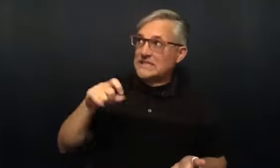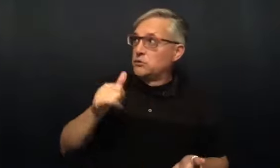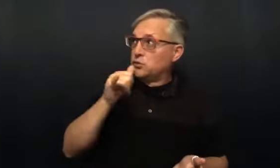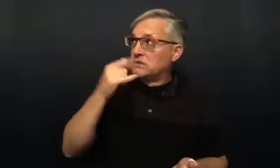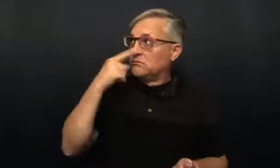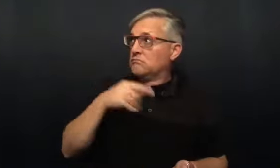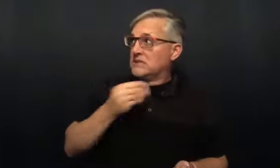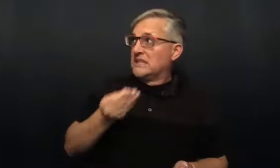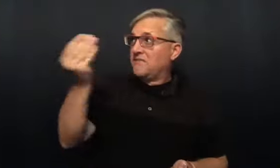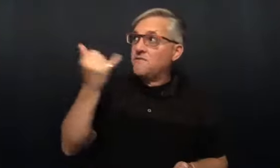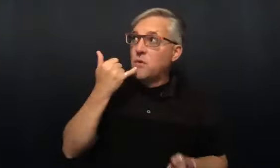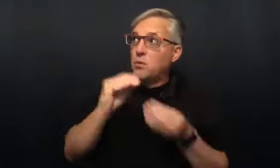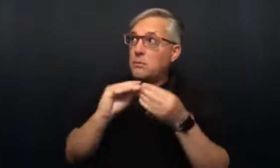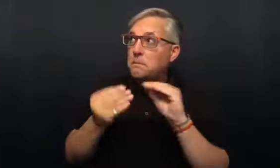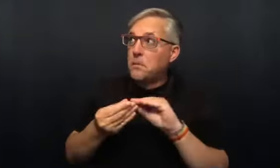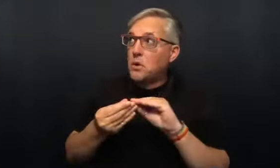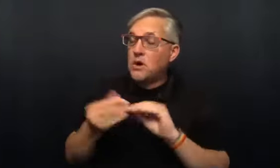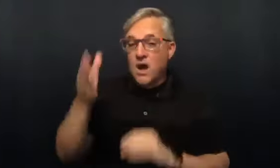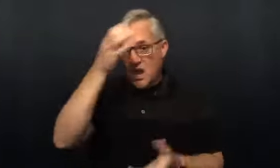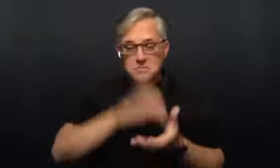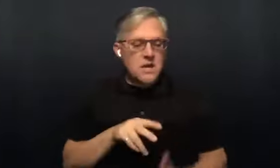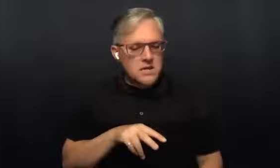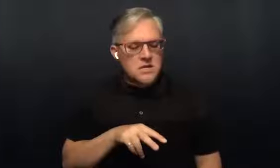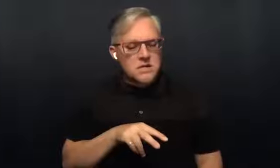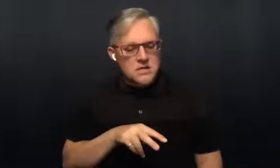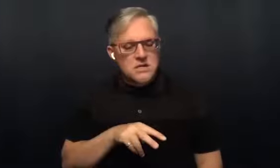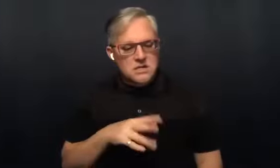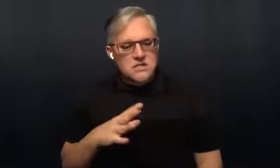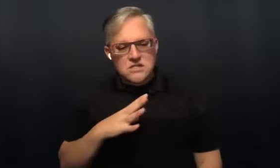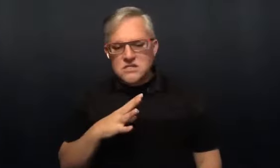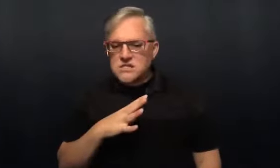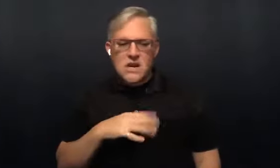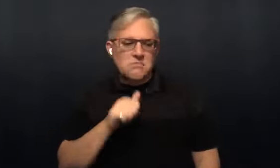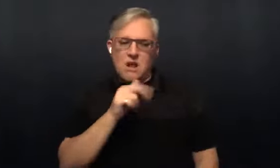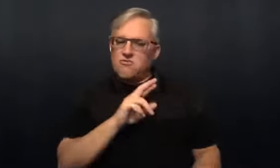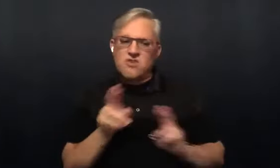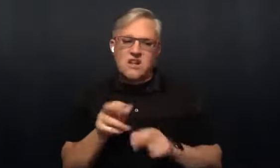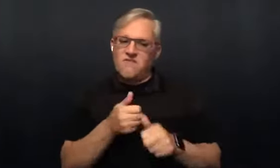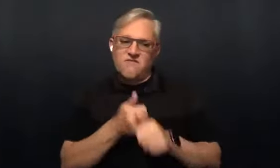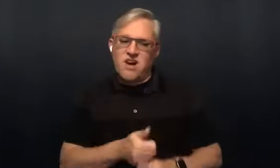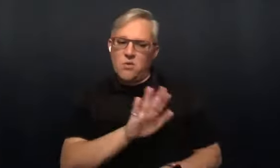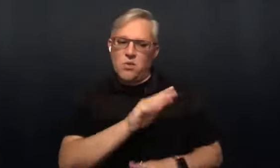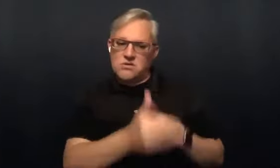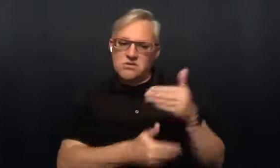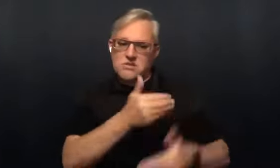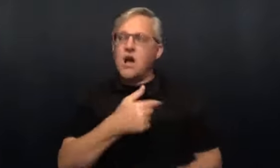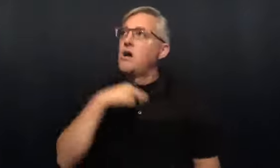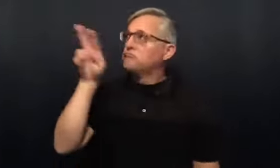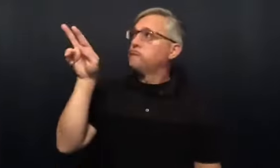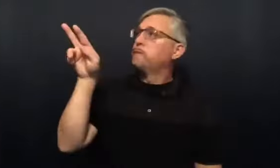said, yeah, you can get me a number, but I'm not ready to do what you do. And I understood that because I had been an Al-Anon retread, that